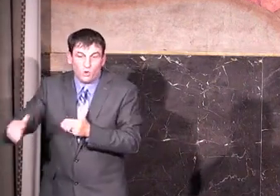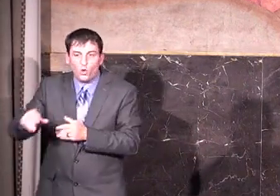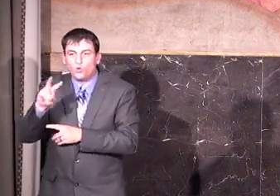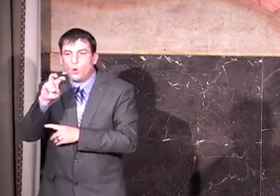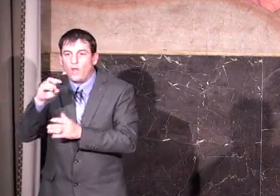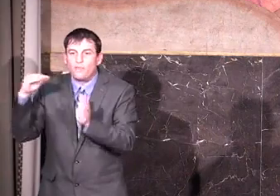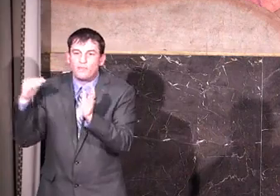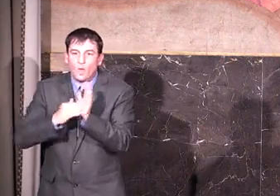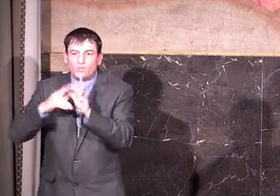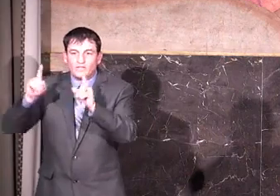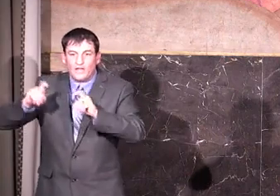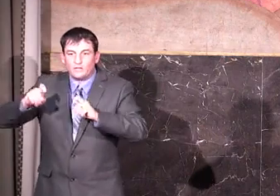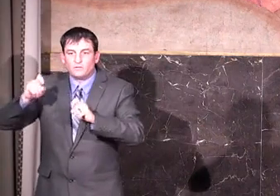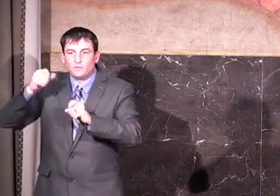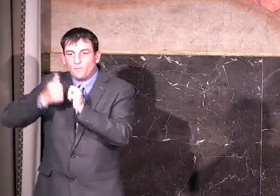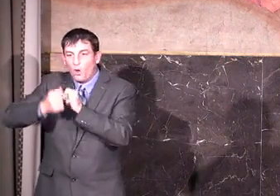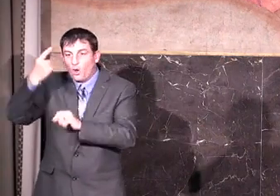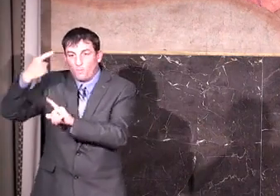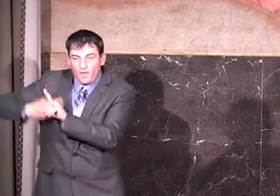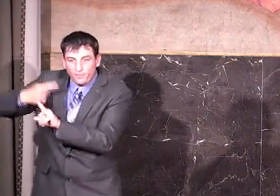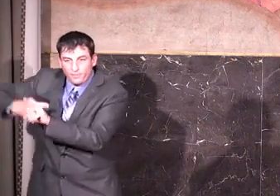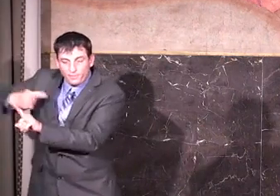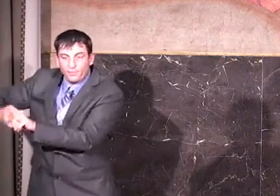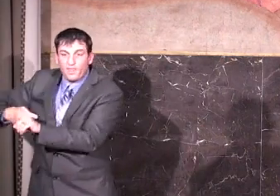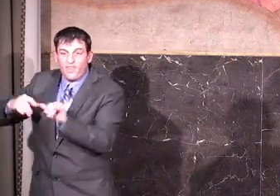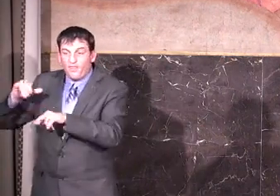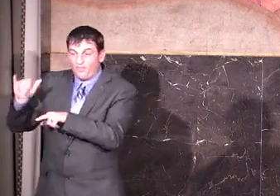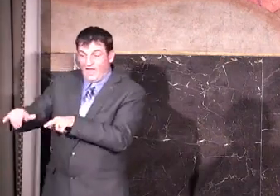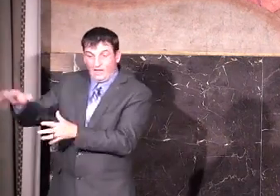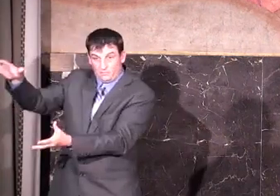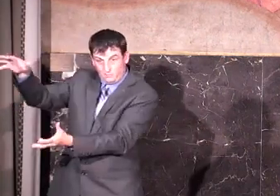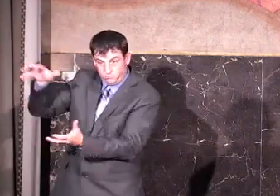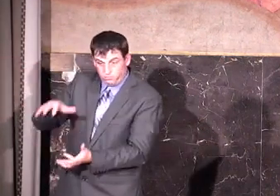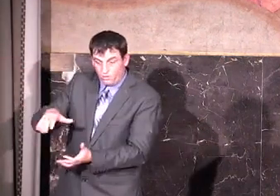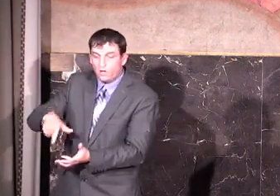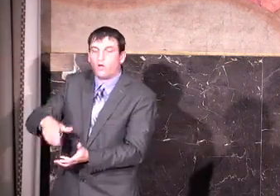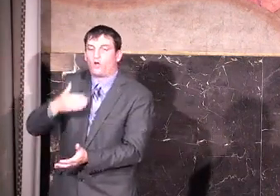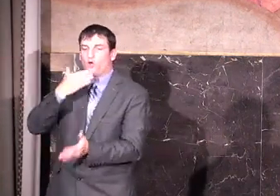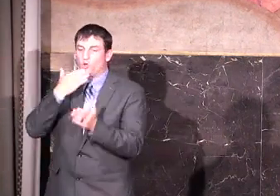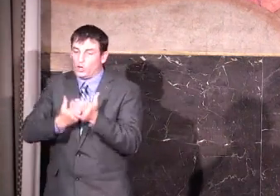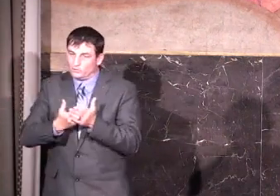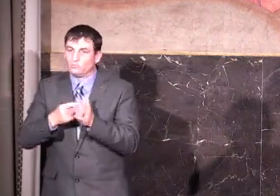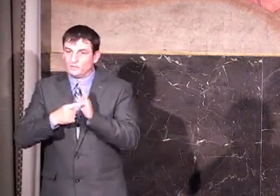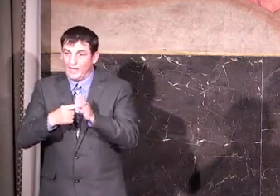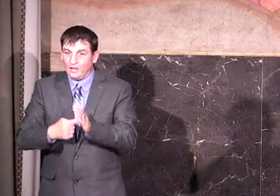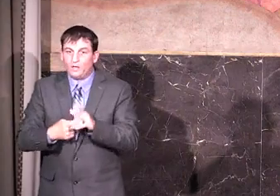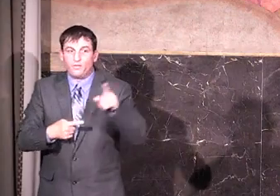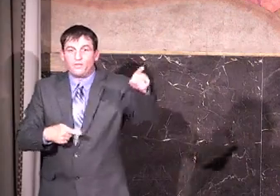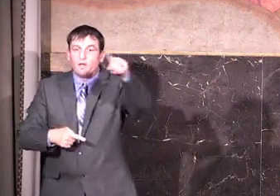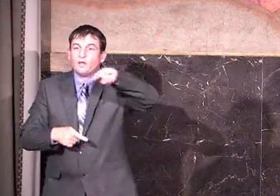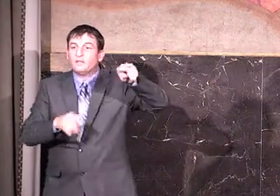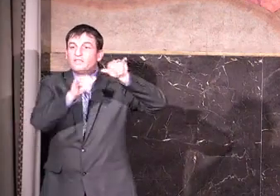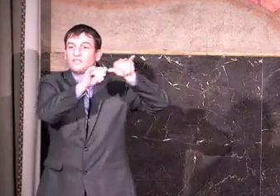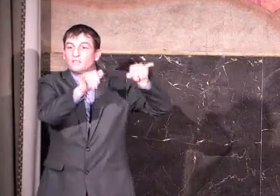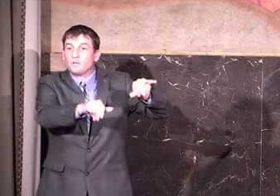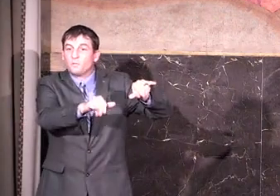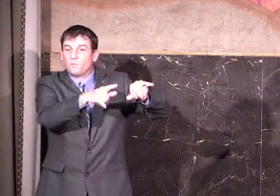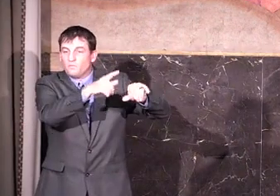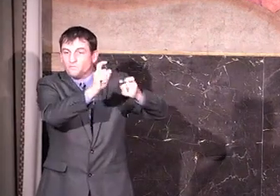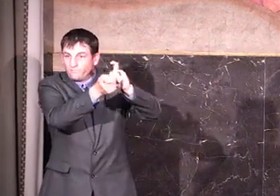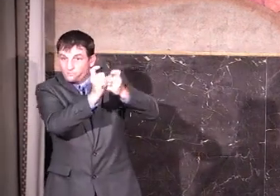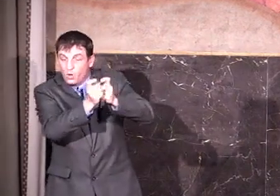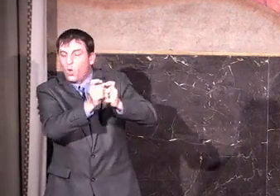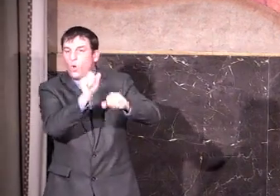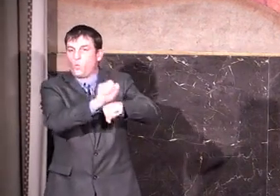that came in, it's a really good indicator. It's an affirmation that the system is working, at least now as